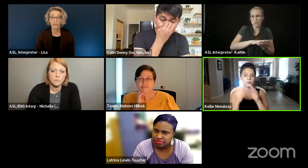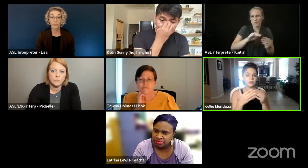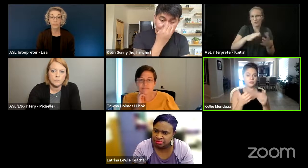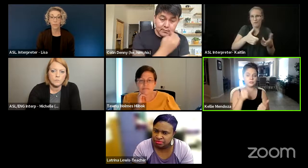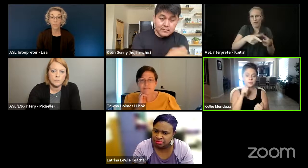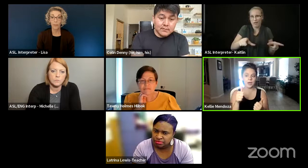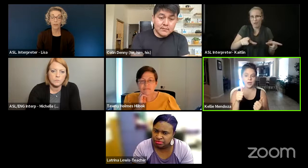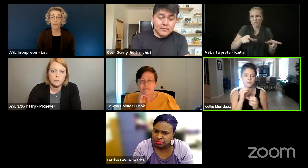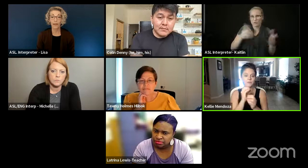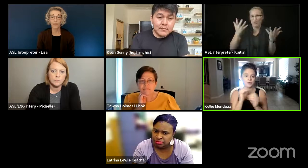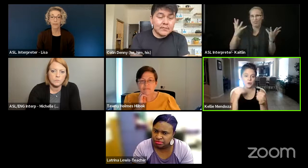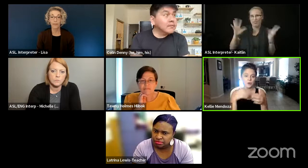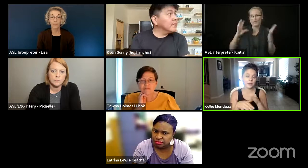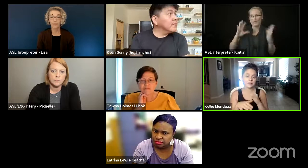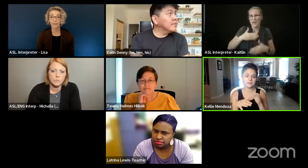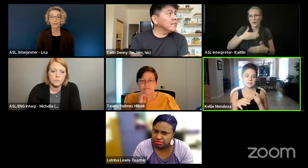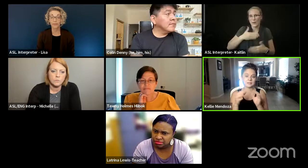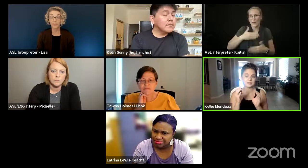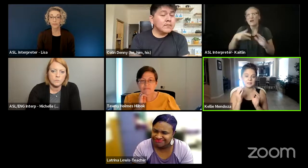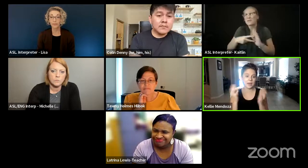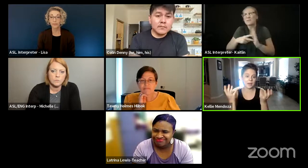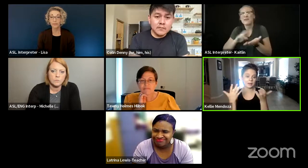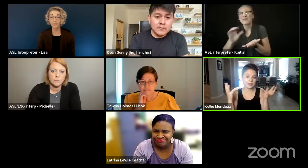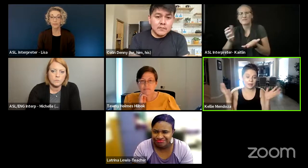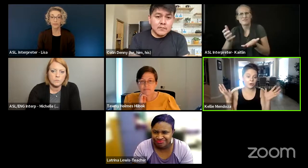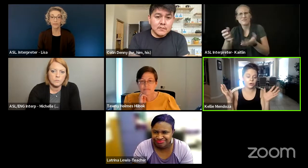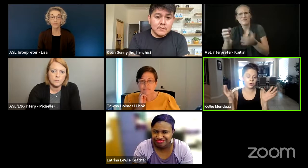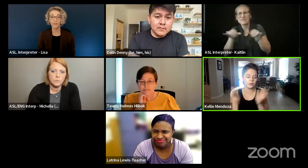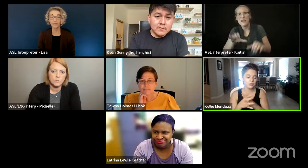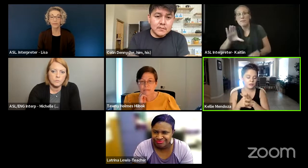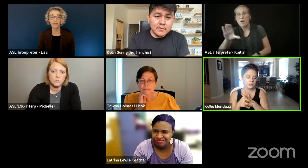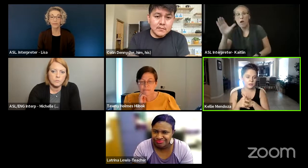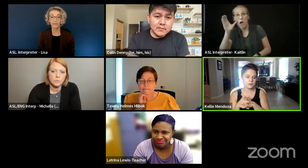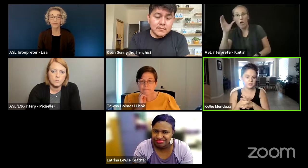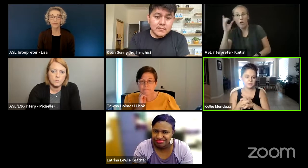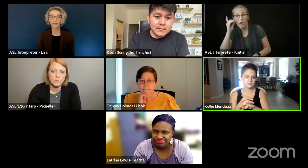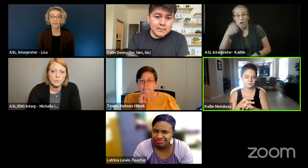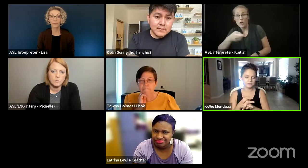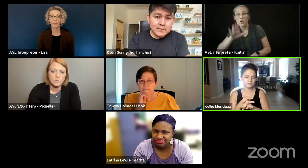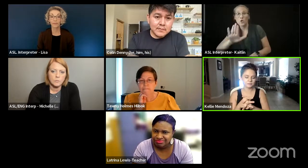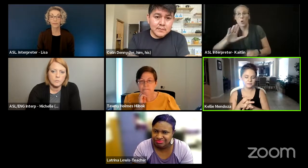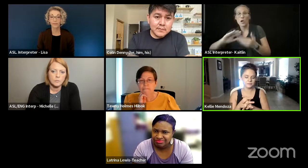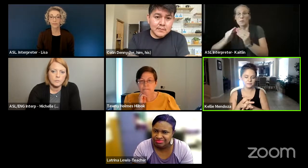other communities who have no access at all.